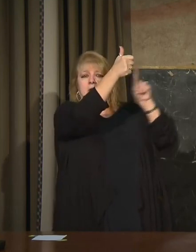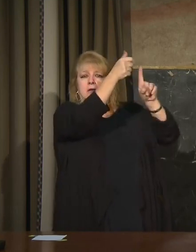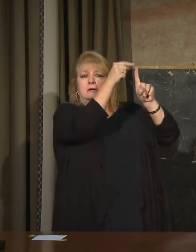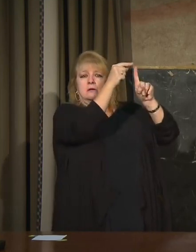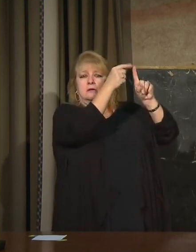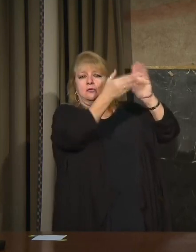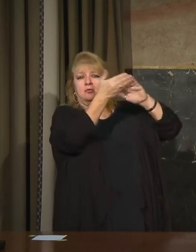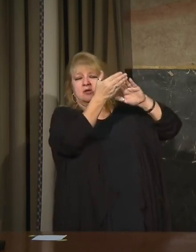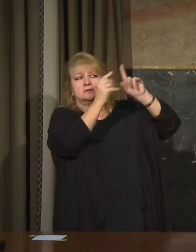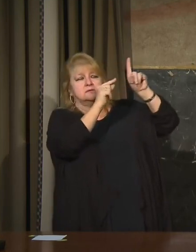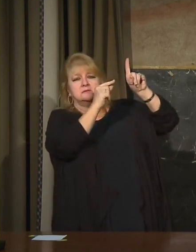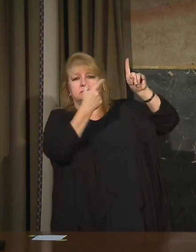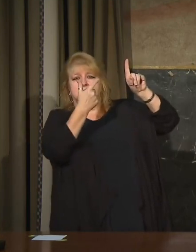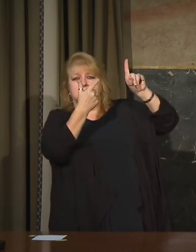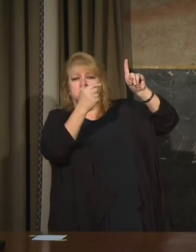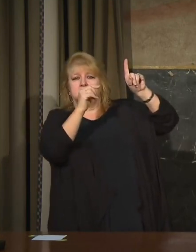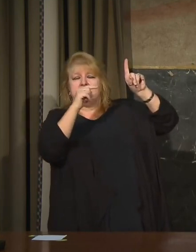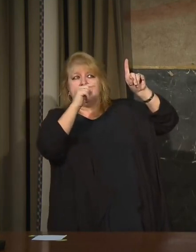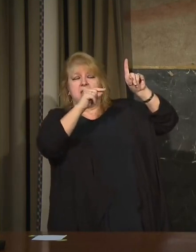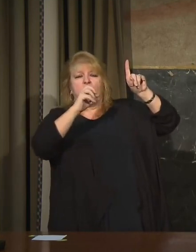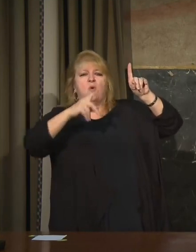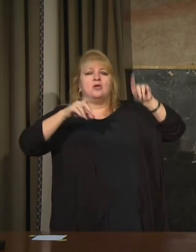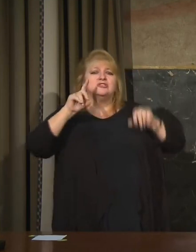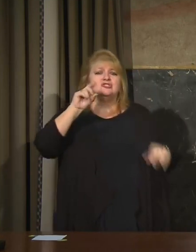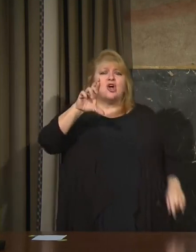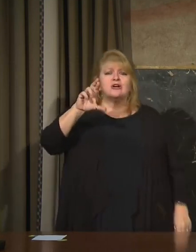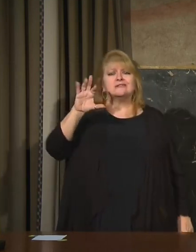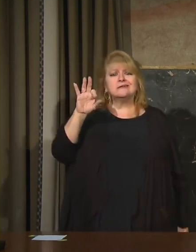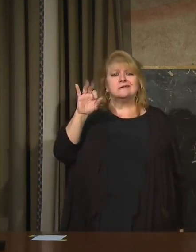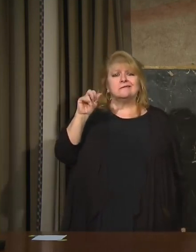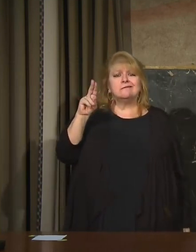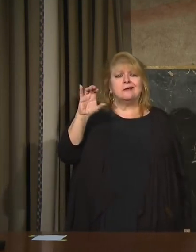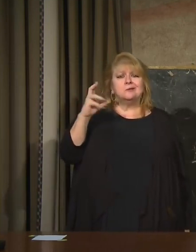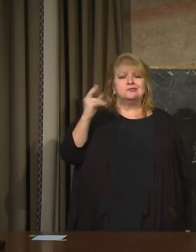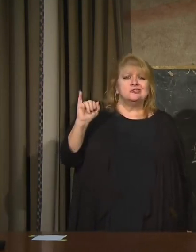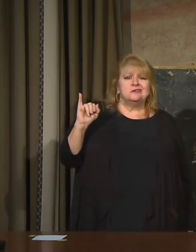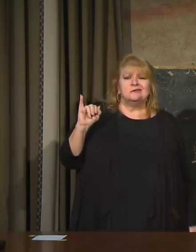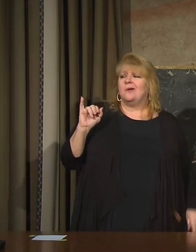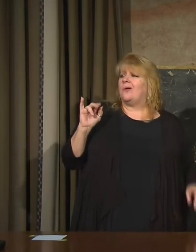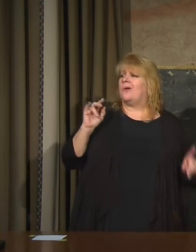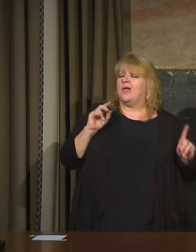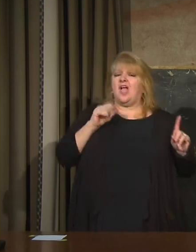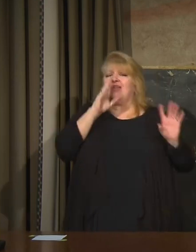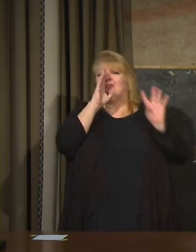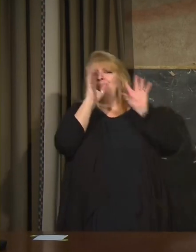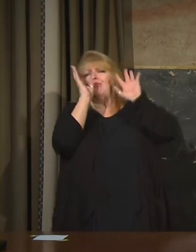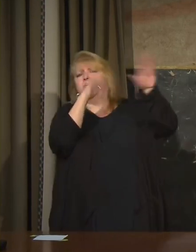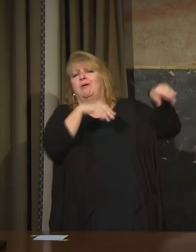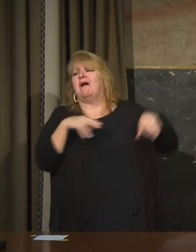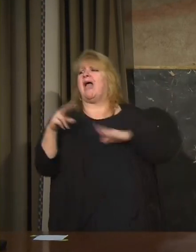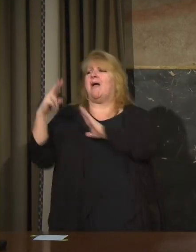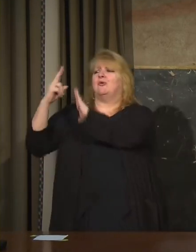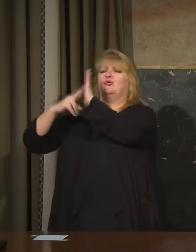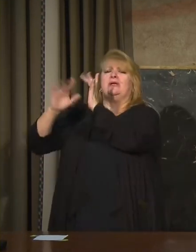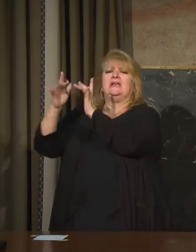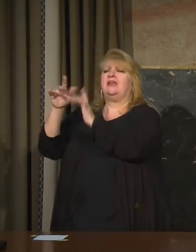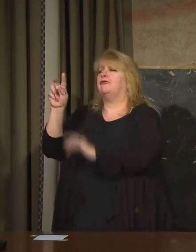choose to believe this information that happens to be convenient, because if I believe it, it sort of justifies me not doing